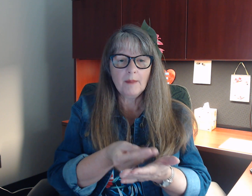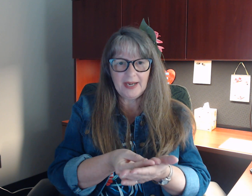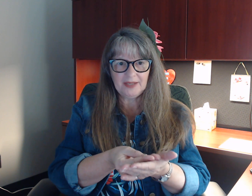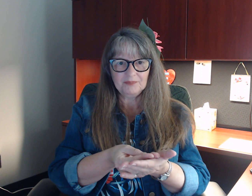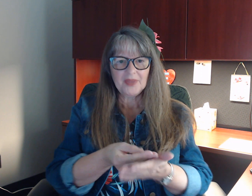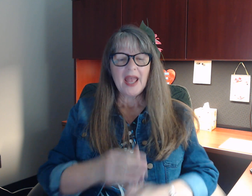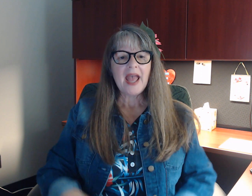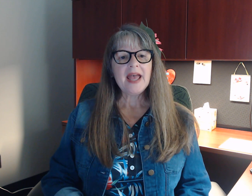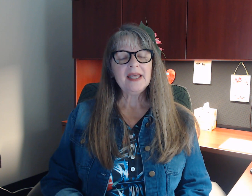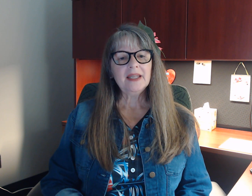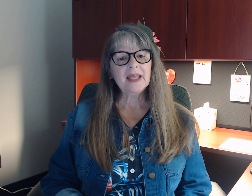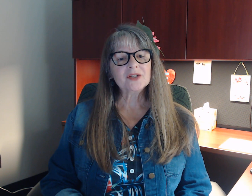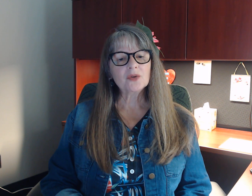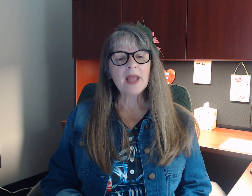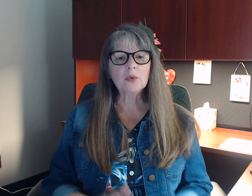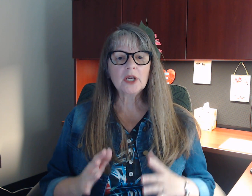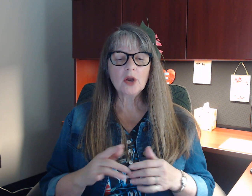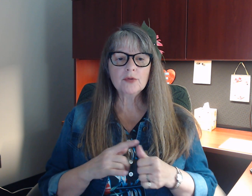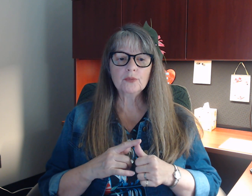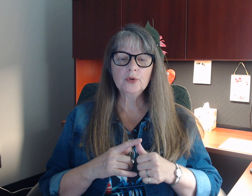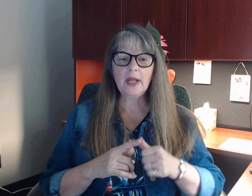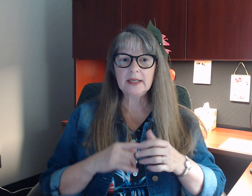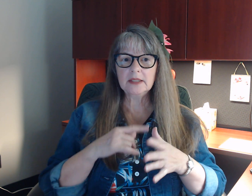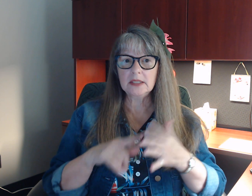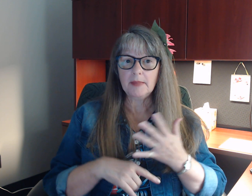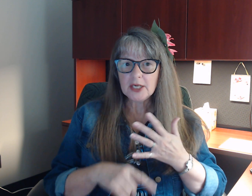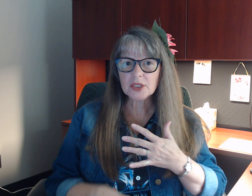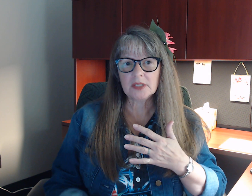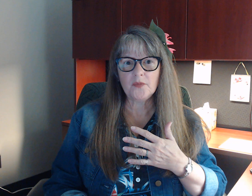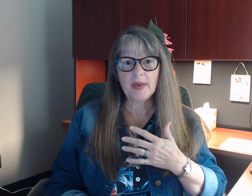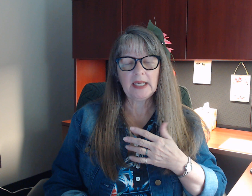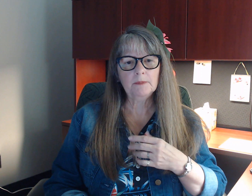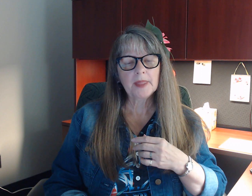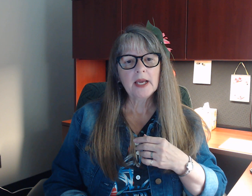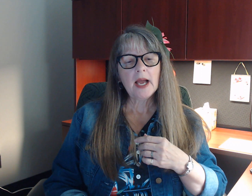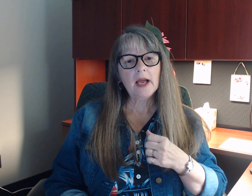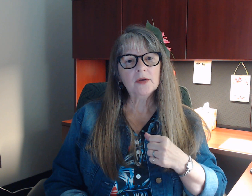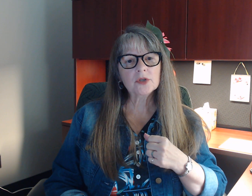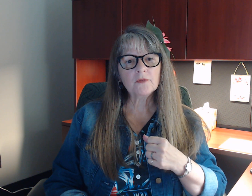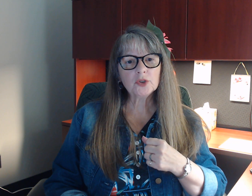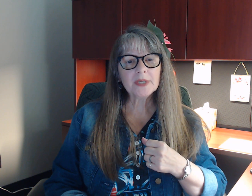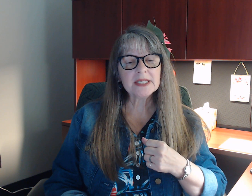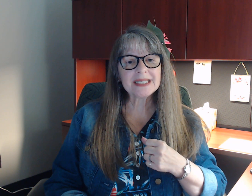money, and so now we're going to go through like the denominations of money. So the first one is